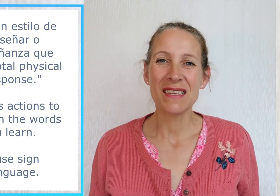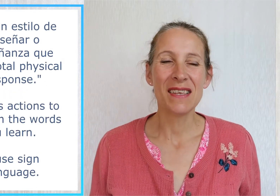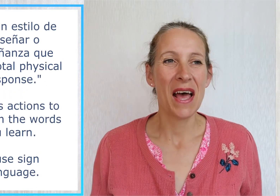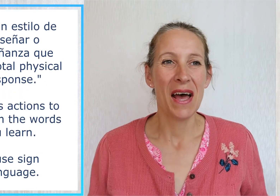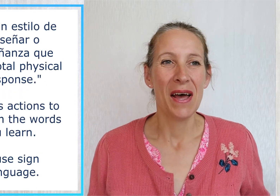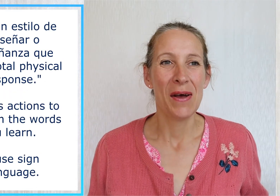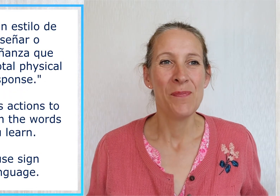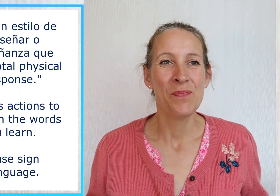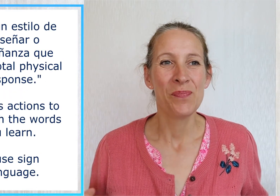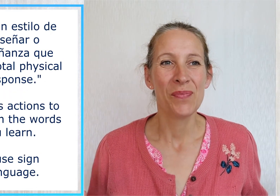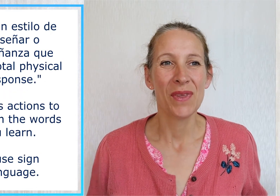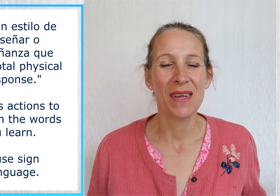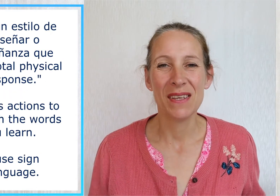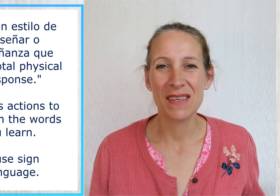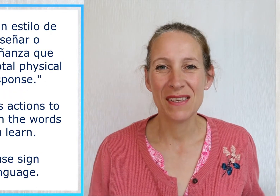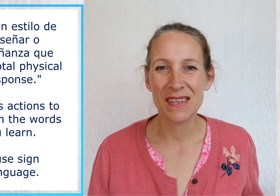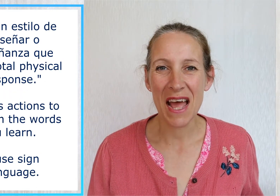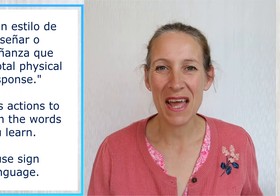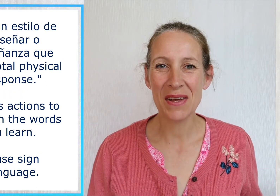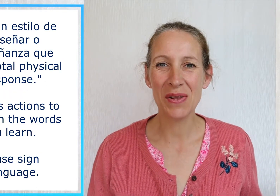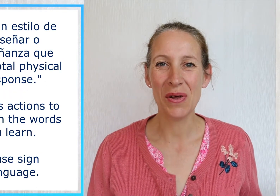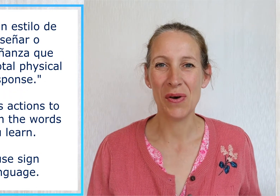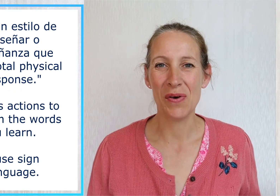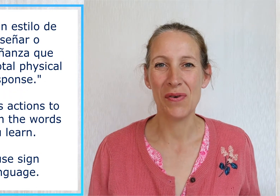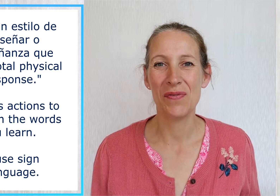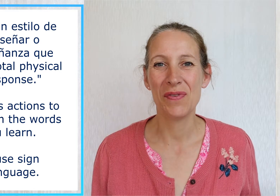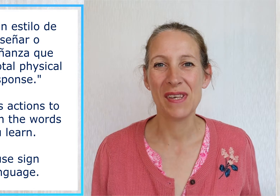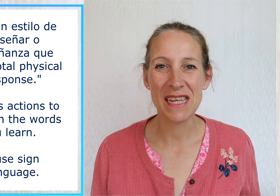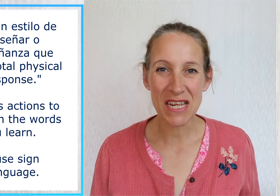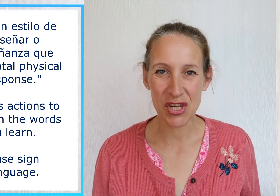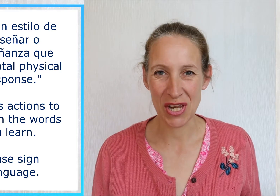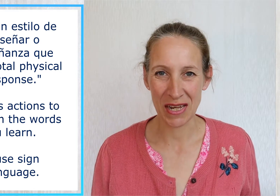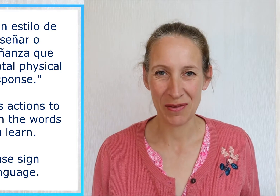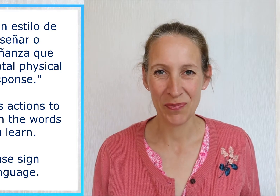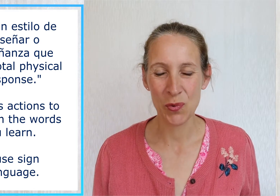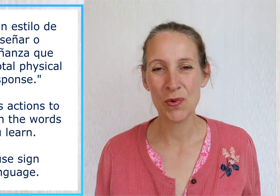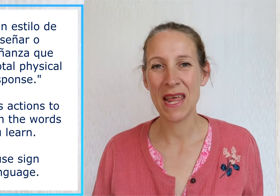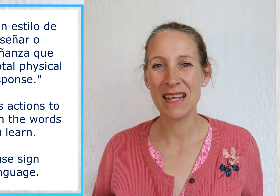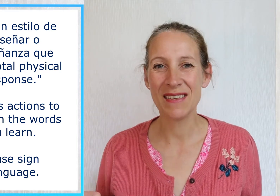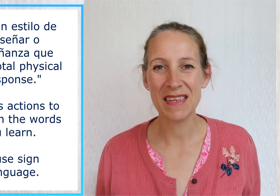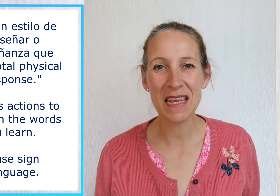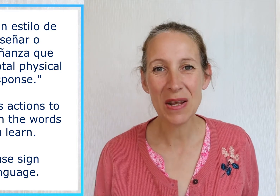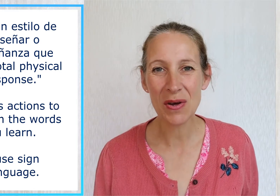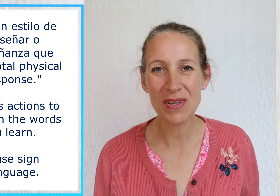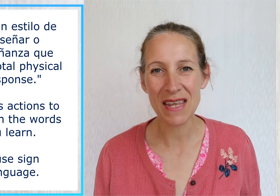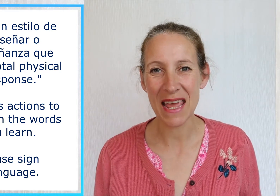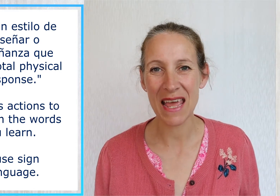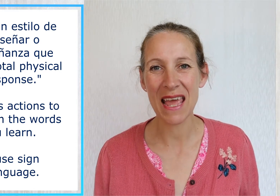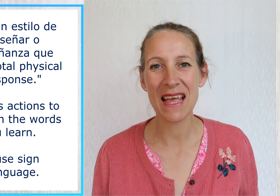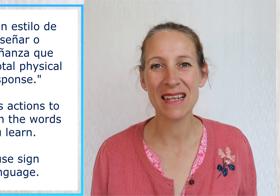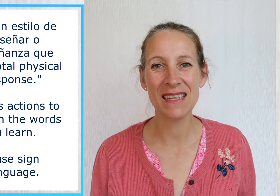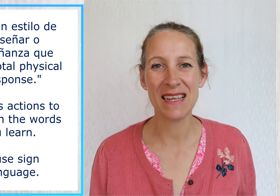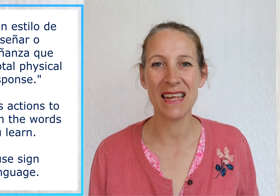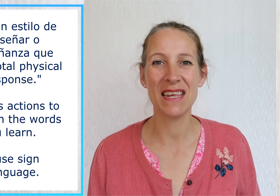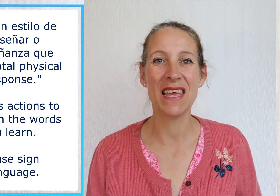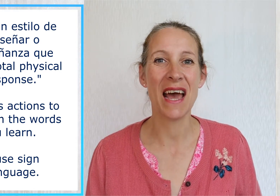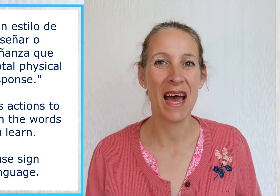is a style of teaching, un estilo de